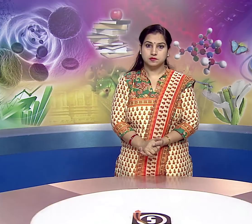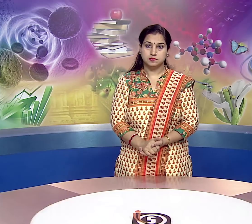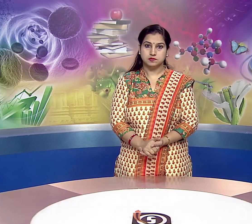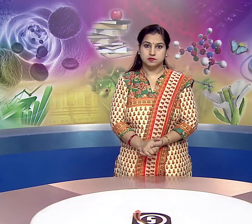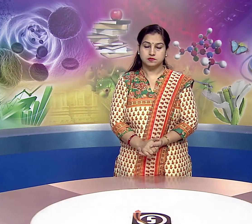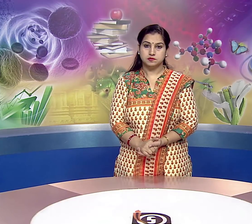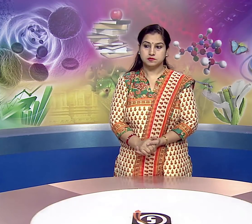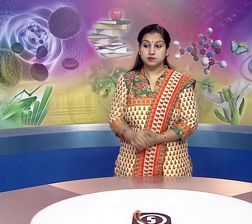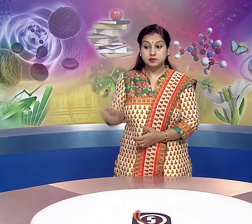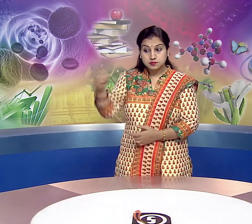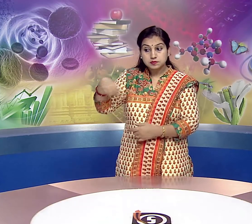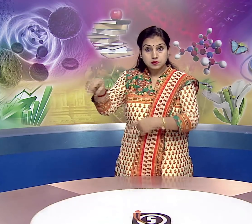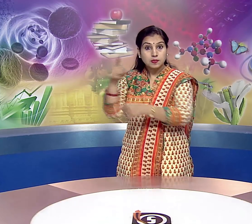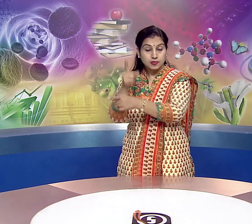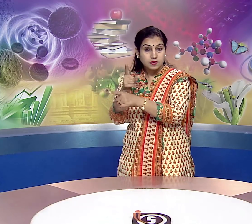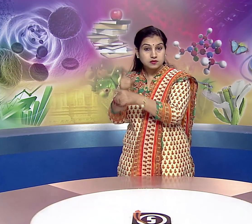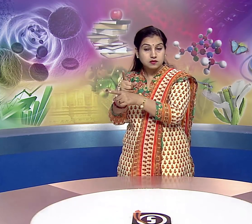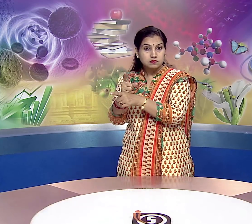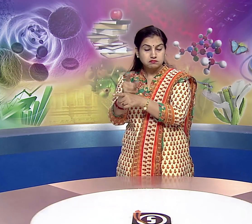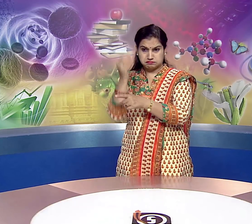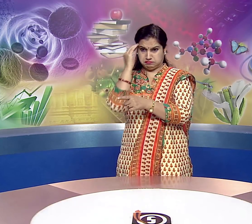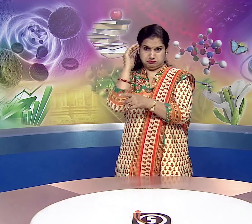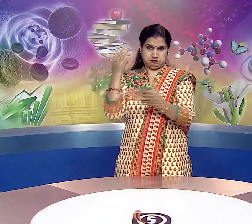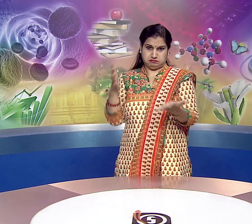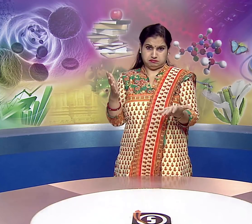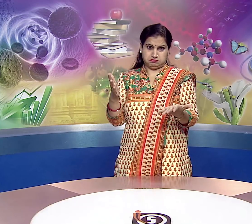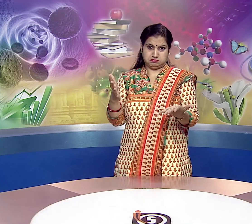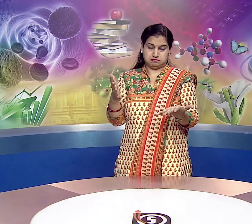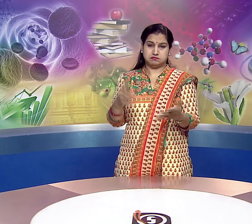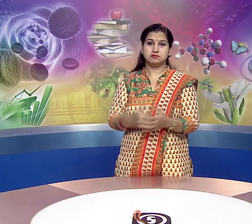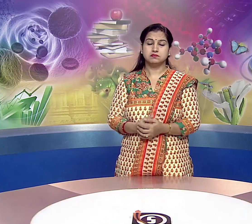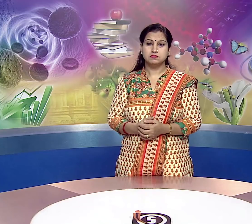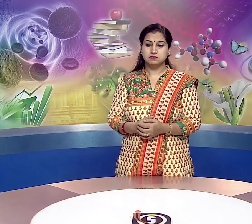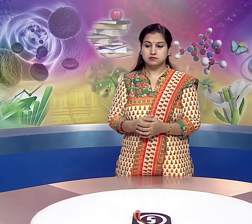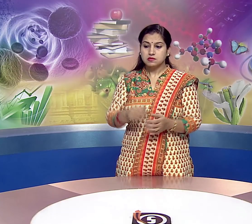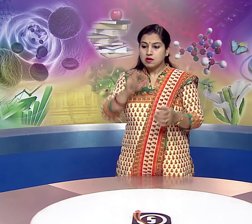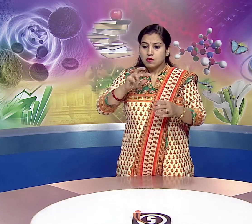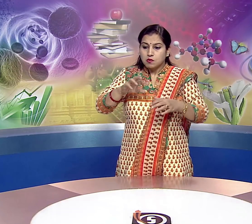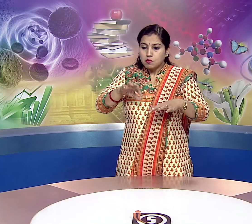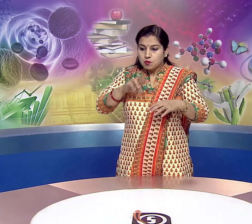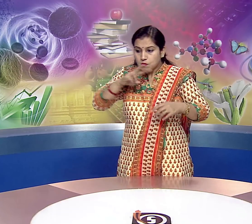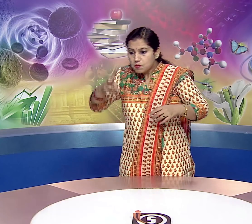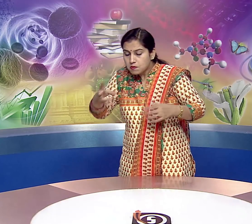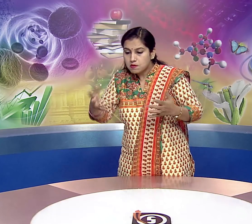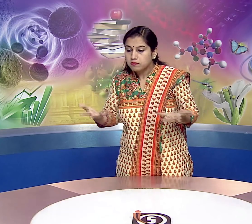The teachers did not know what to say to this.